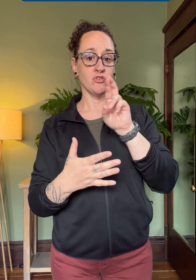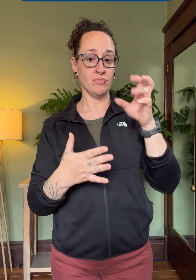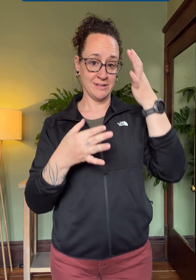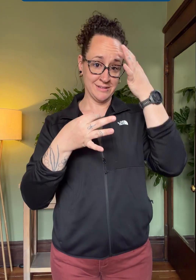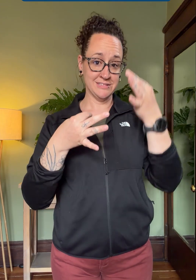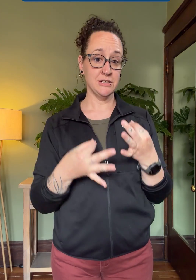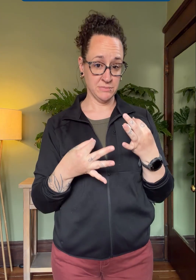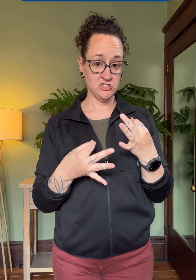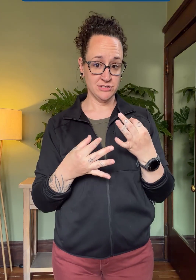Redetermination,